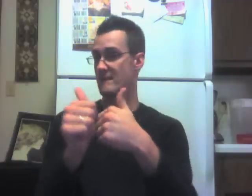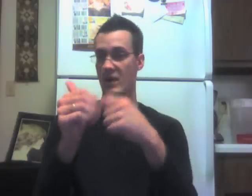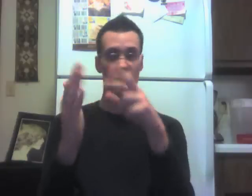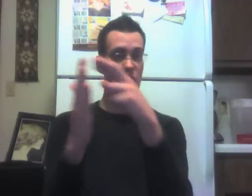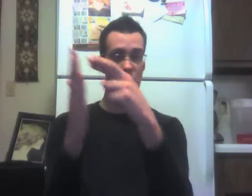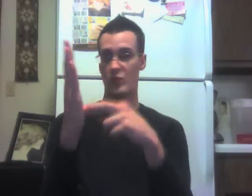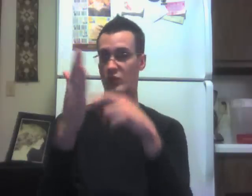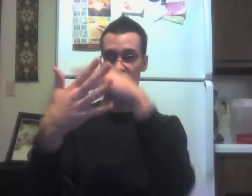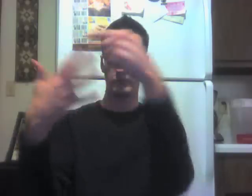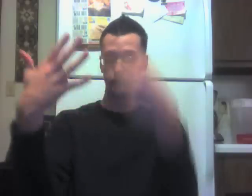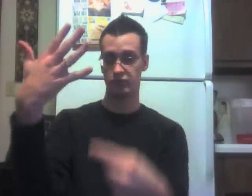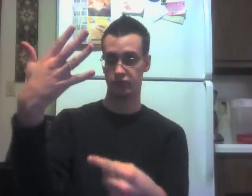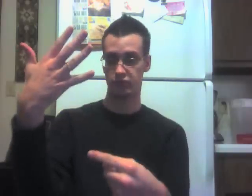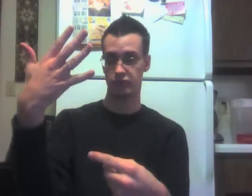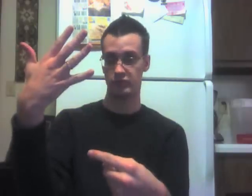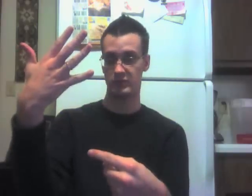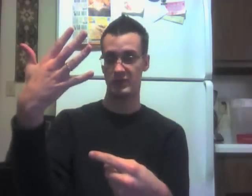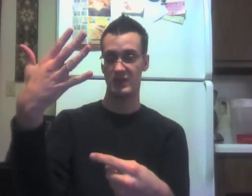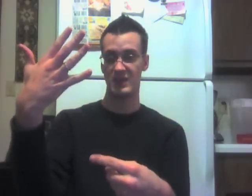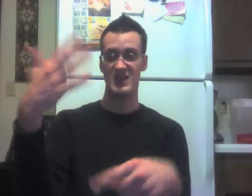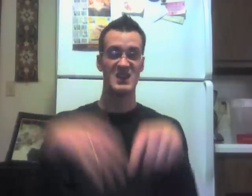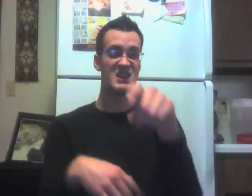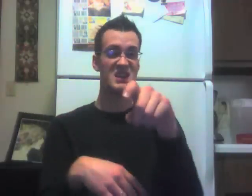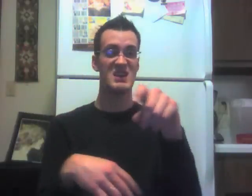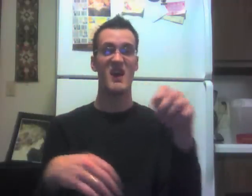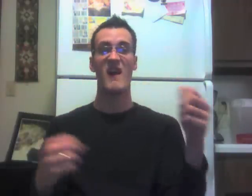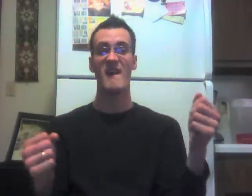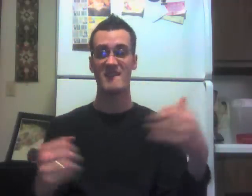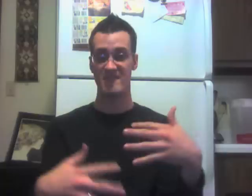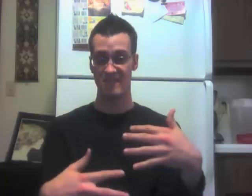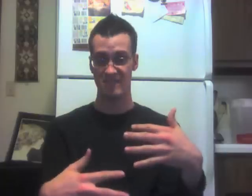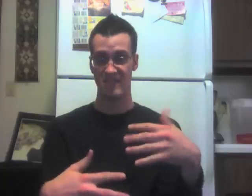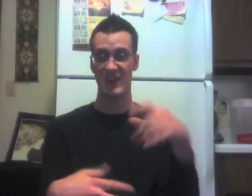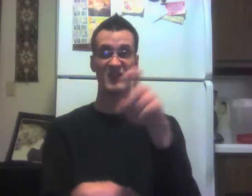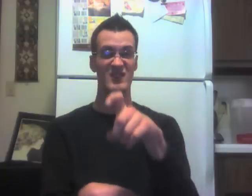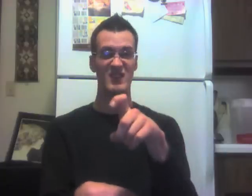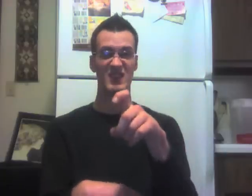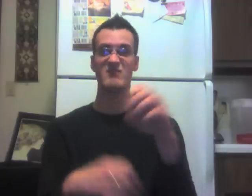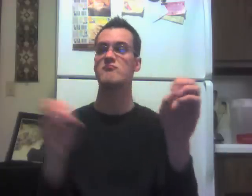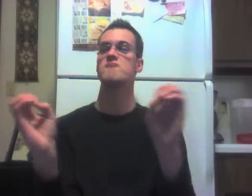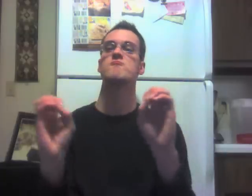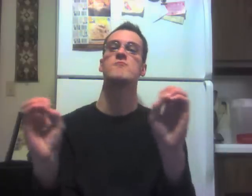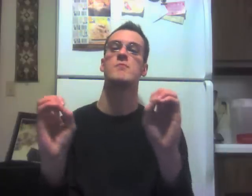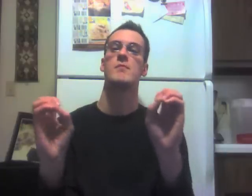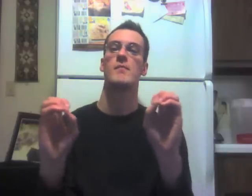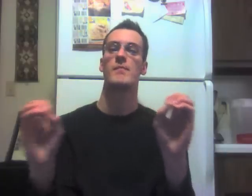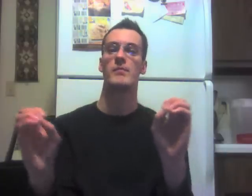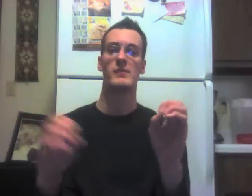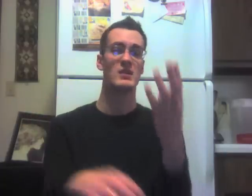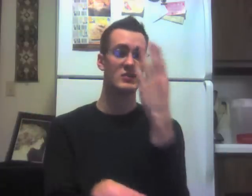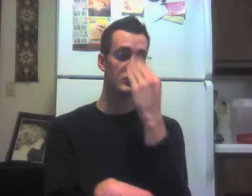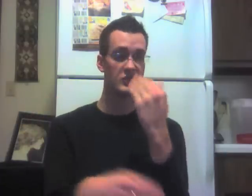of growing roses. Get a good night's sleep and tomorrow start your own rose garden.